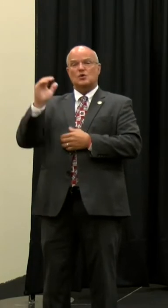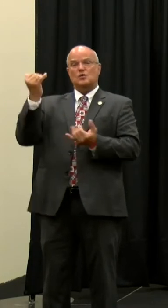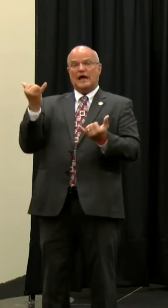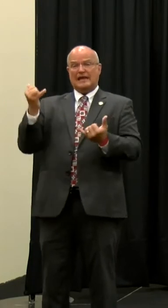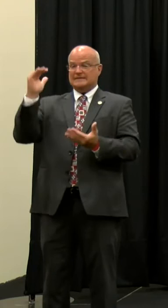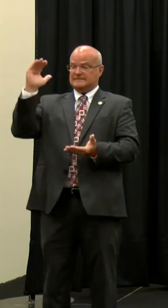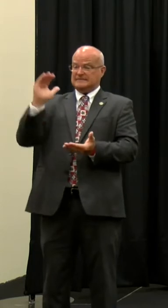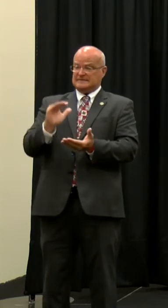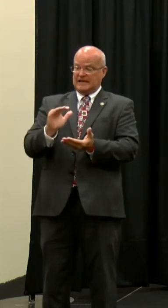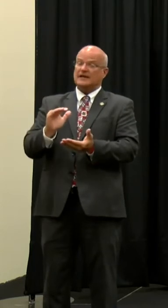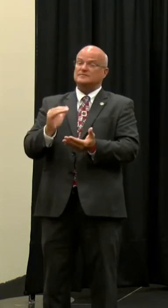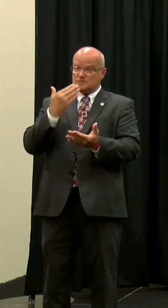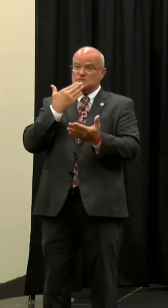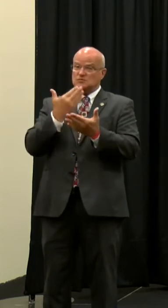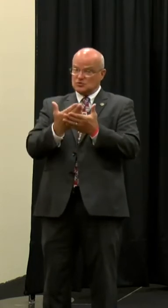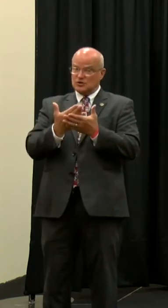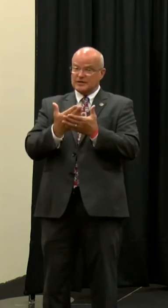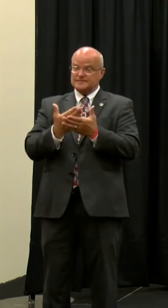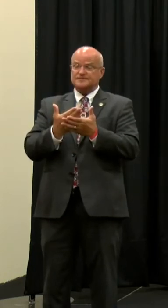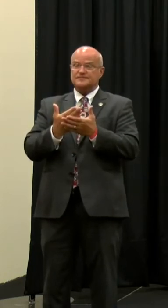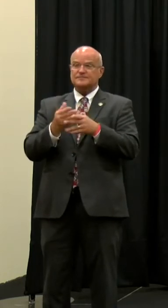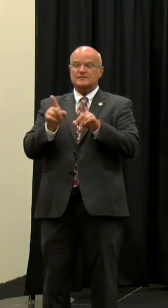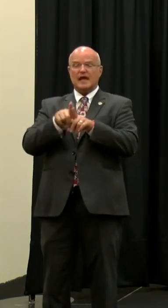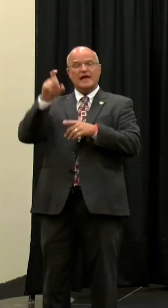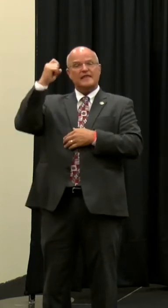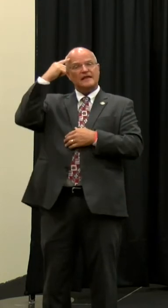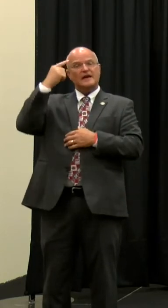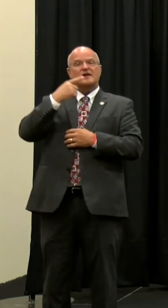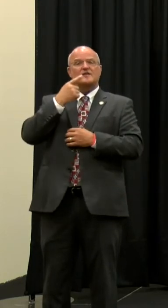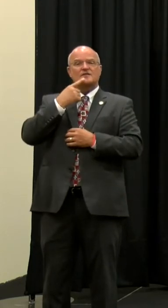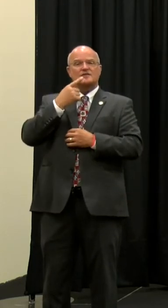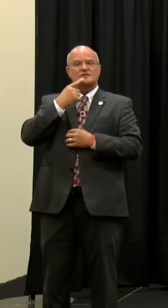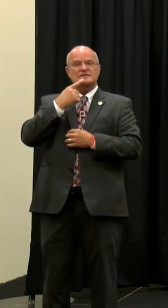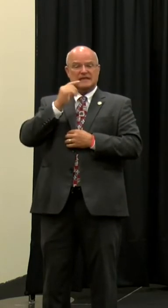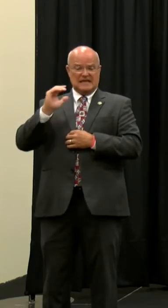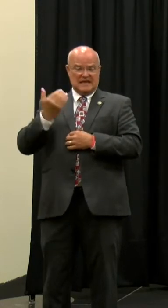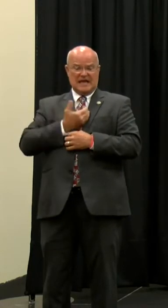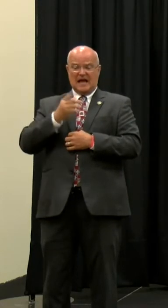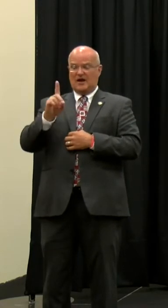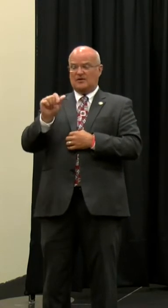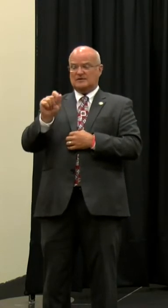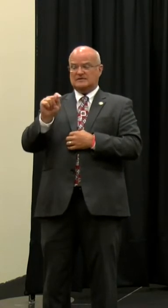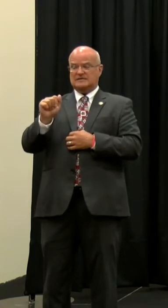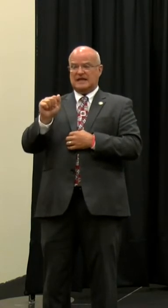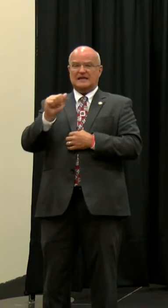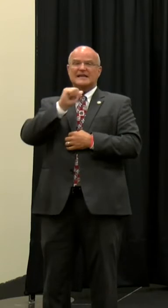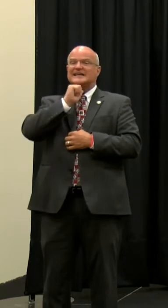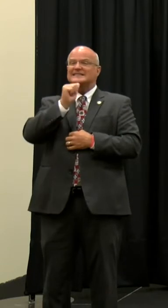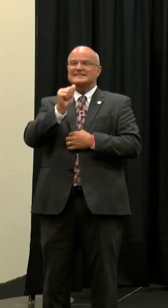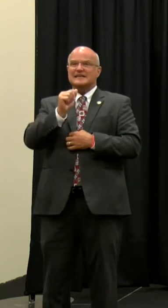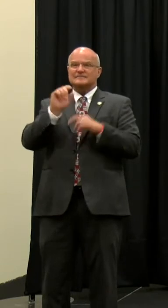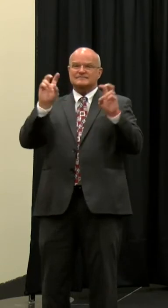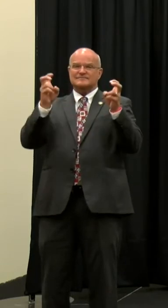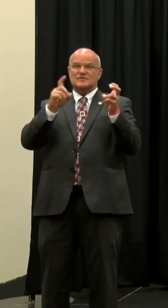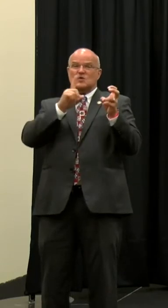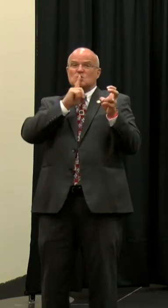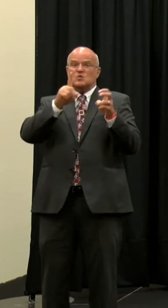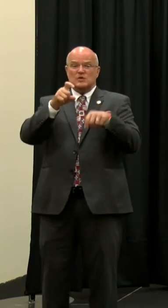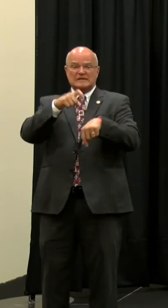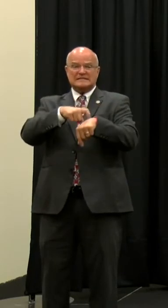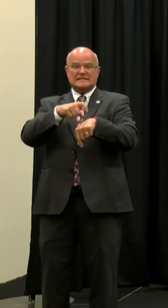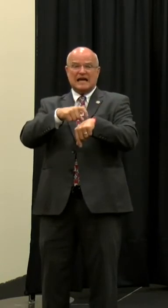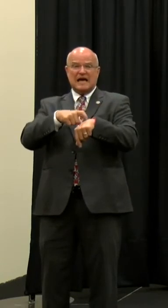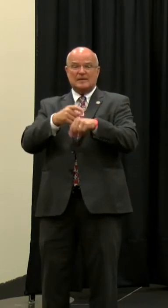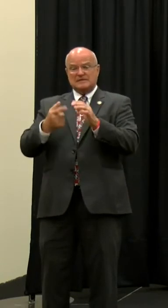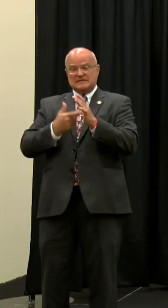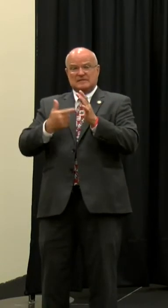down. That's a good indicator. As the governor indicated, our data is not real time in that the day. Sometimes we